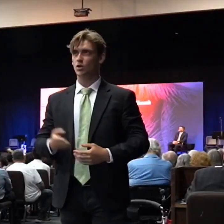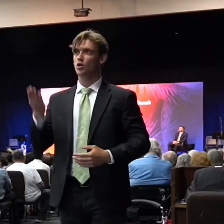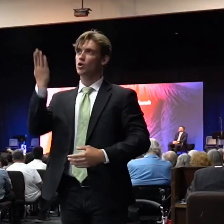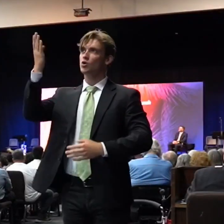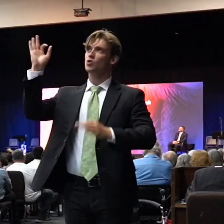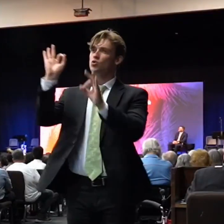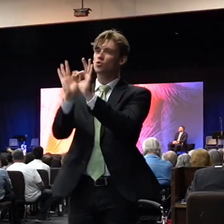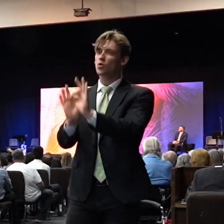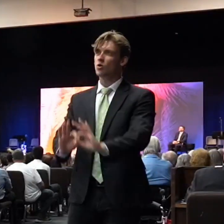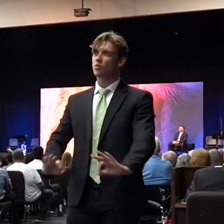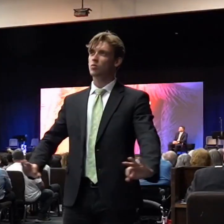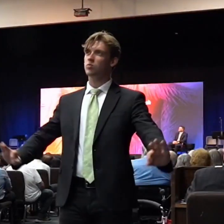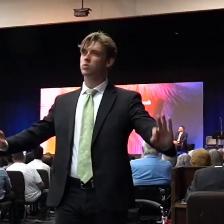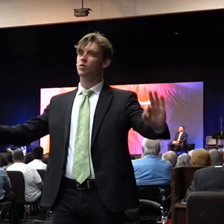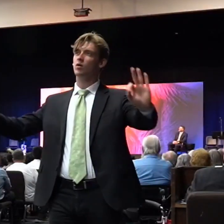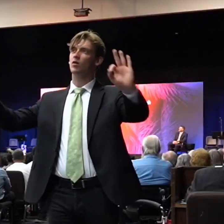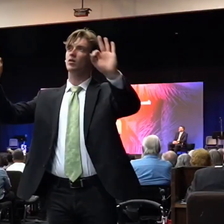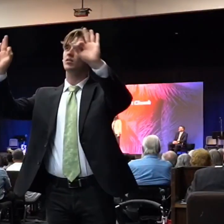it